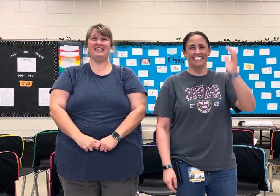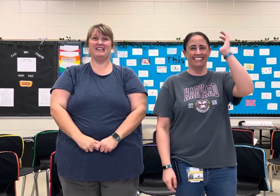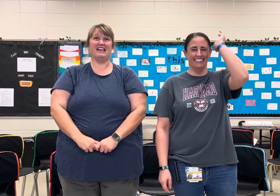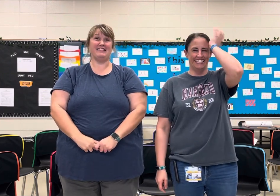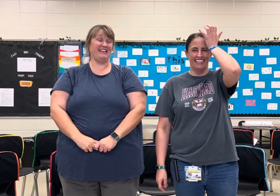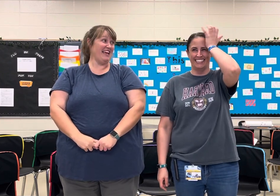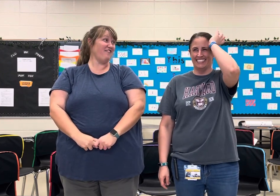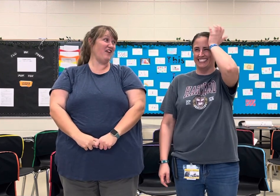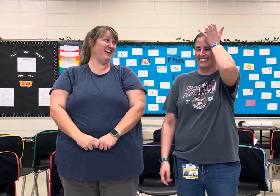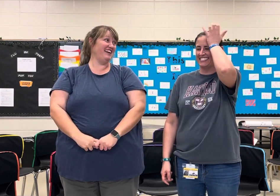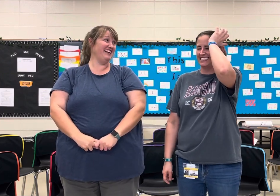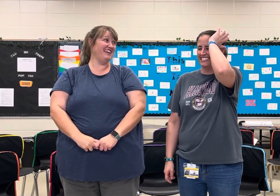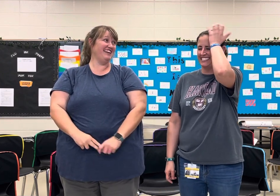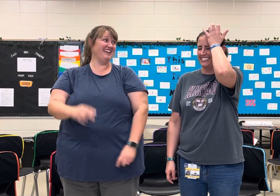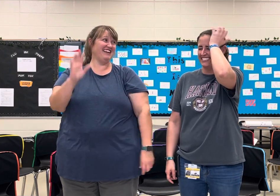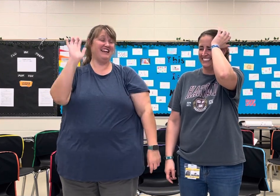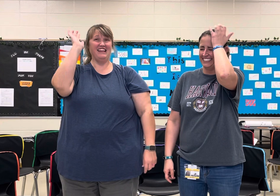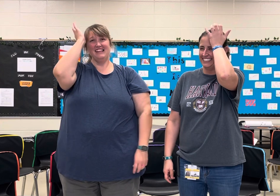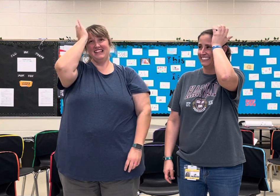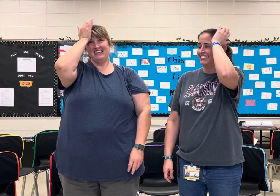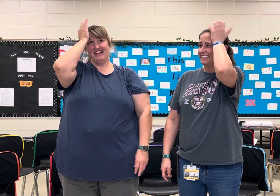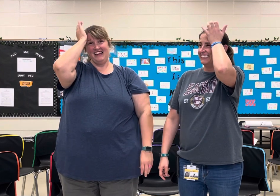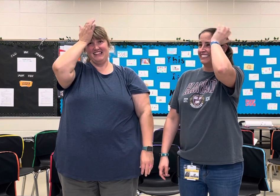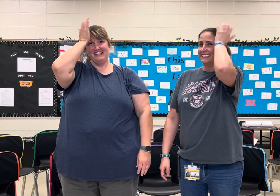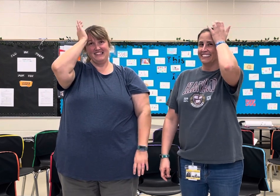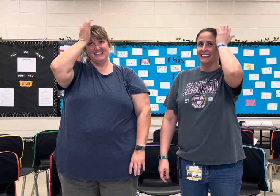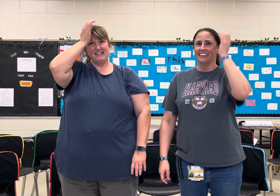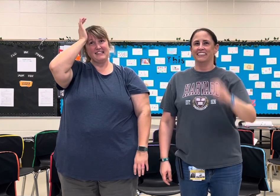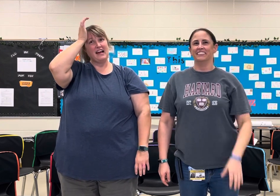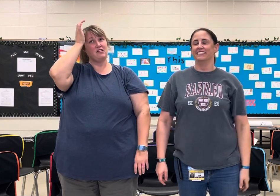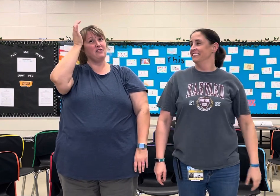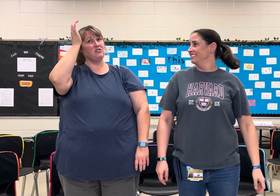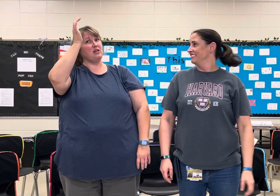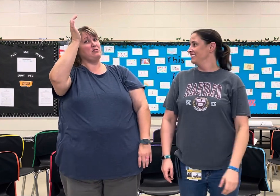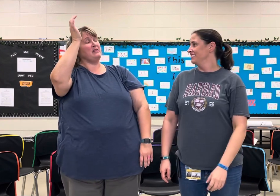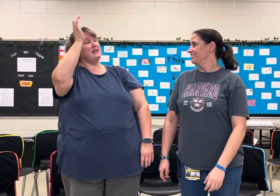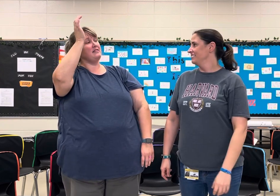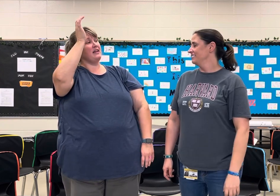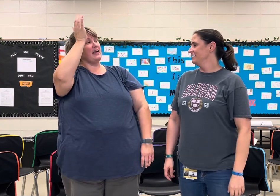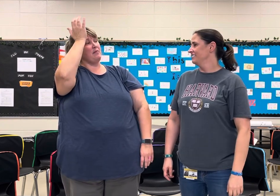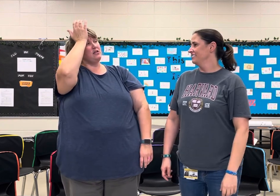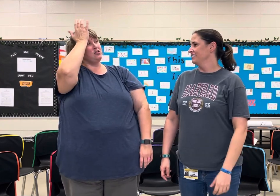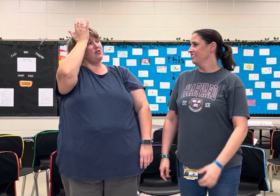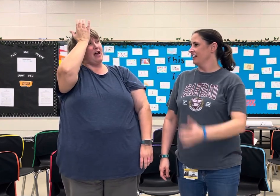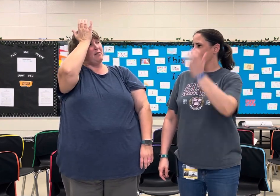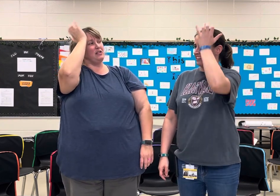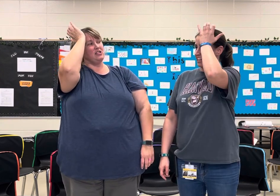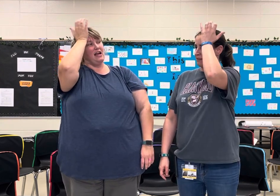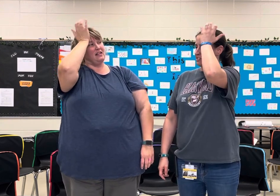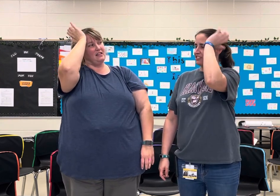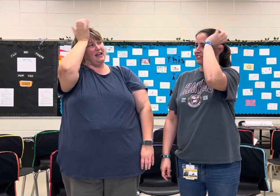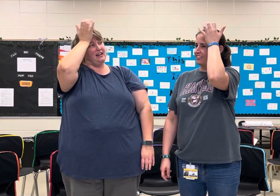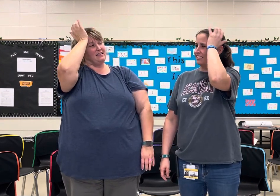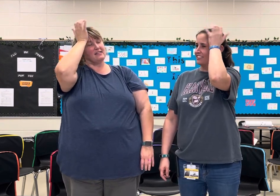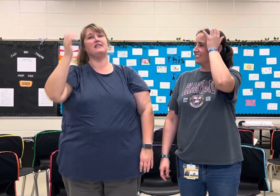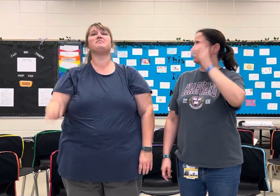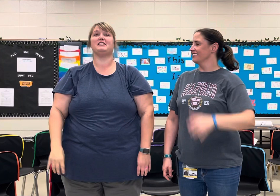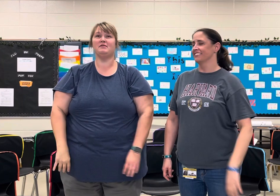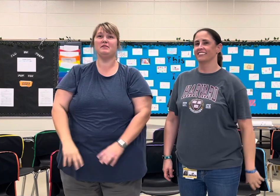Lettuce. Lettuce. Lettuce. Is that how you differentiate between lettuce and cabbage? Do you do cabbage, Cabbage, and lettuce? lettuce. Oh.